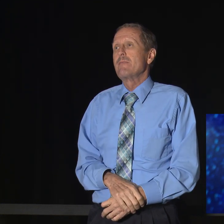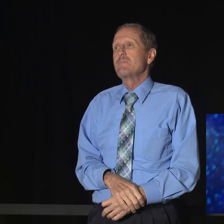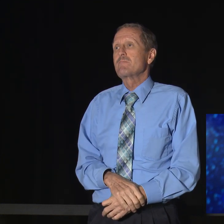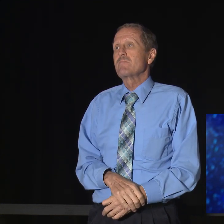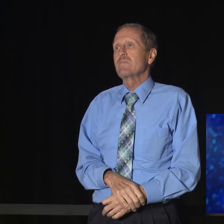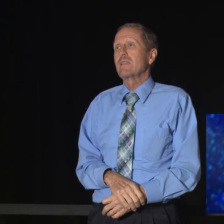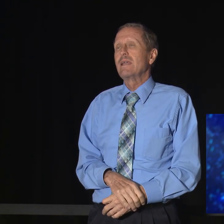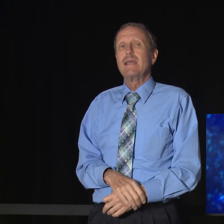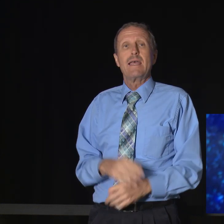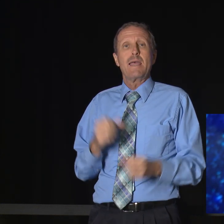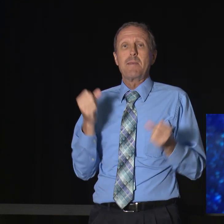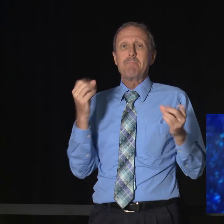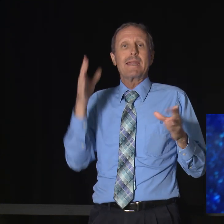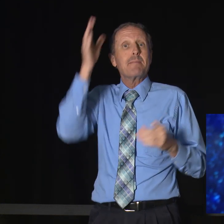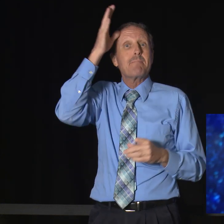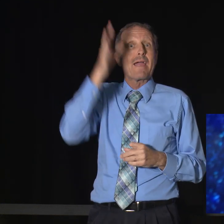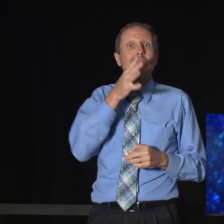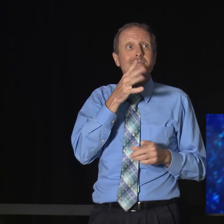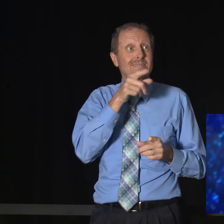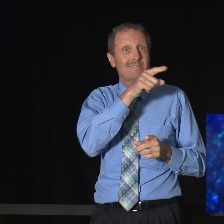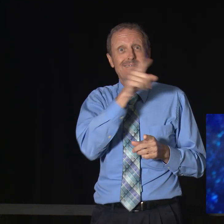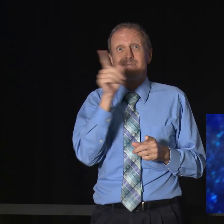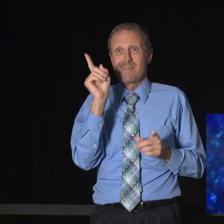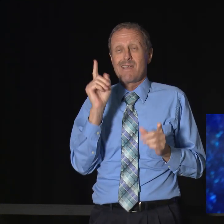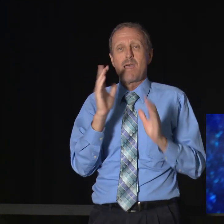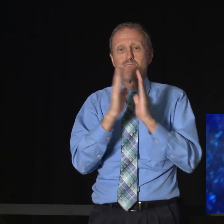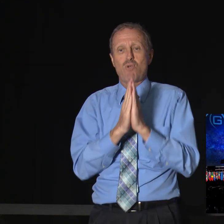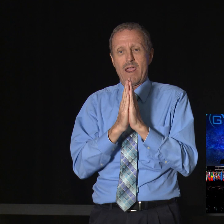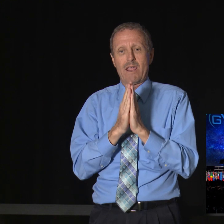There are parents who are praying for their children.